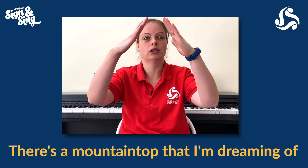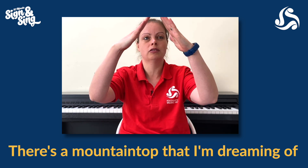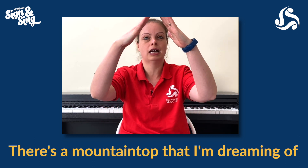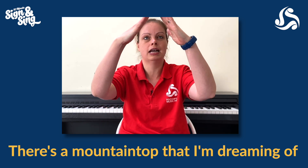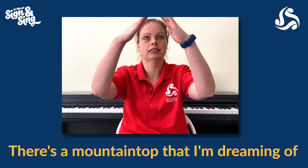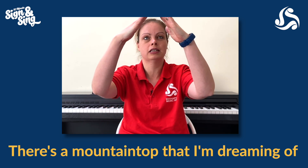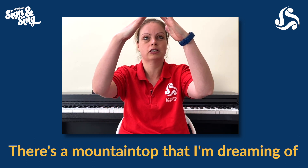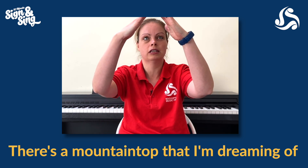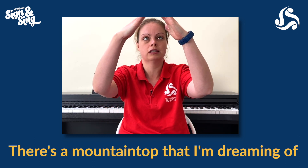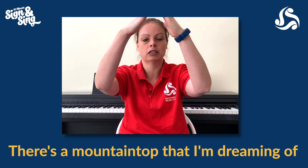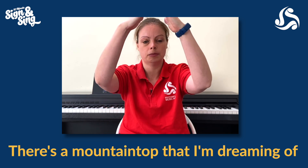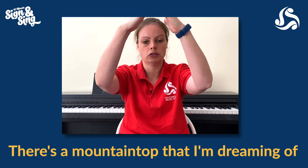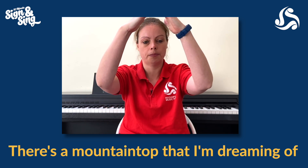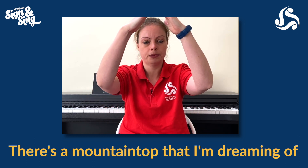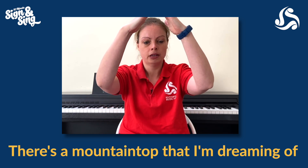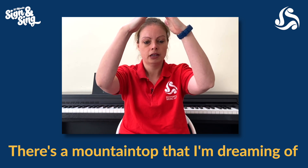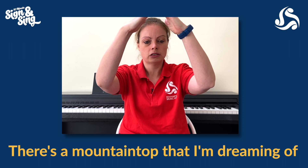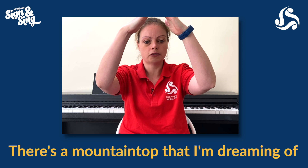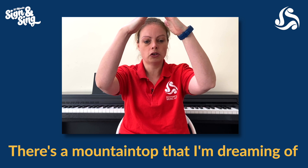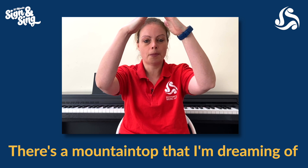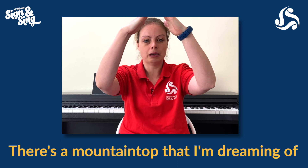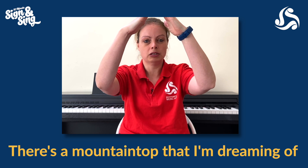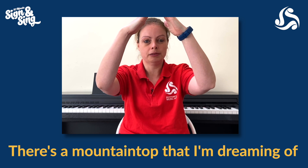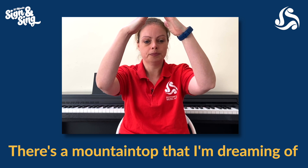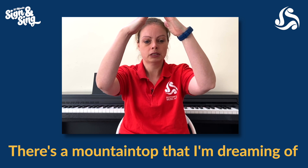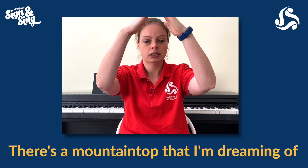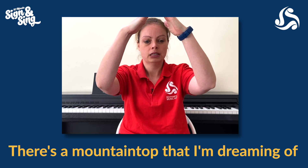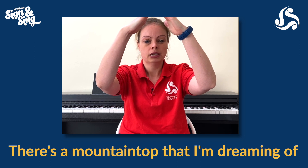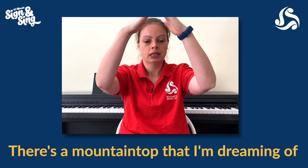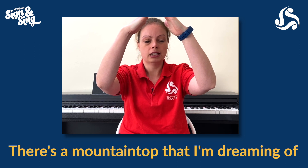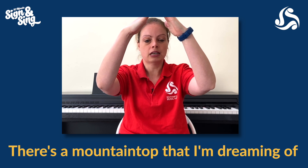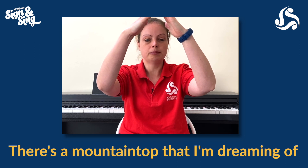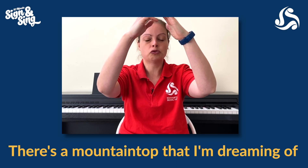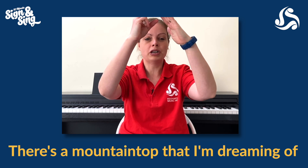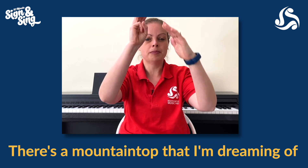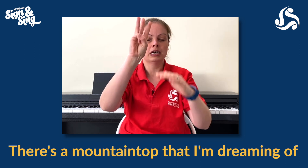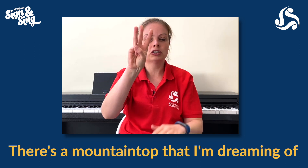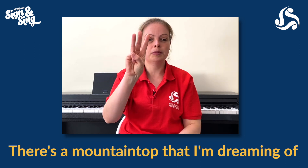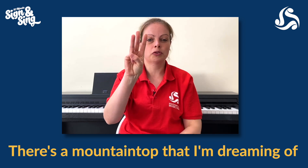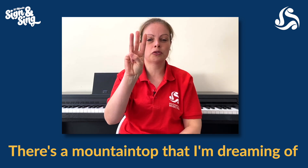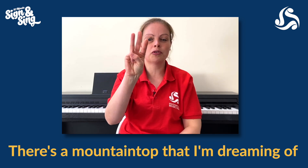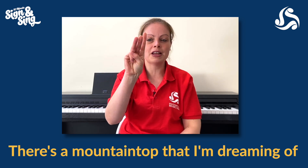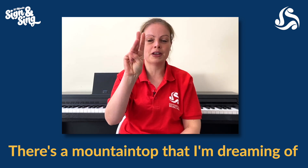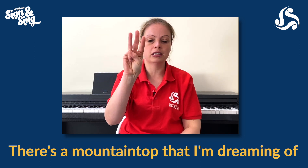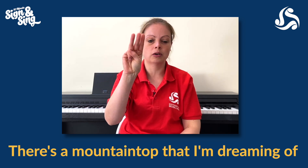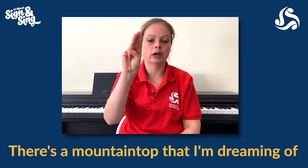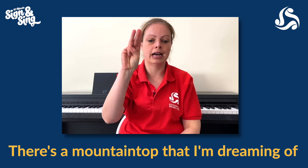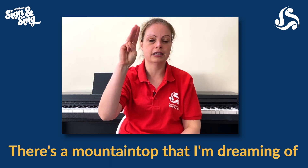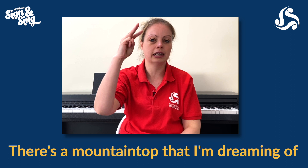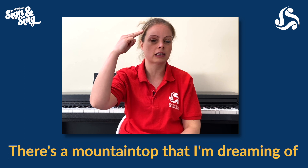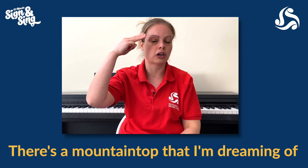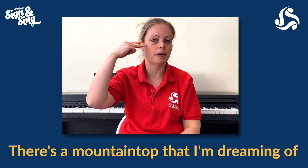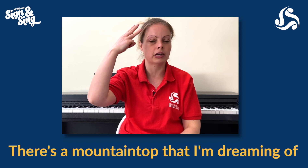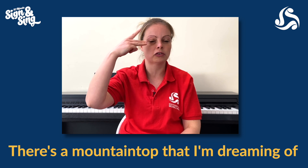mountain with those hands, and then you're going to touch them at the top. So you've got your mountain. That I'm dreaming, show me your 3 fingers on one